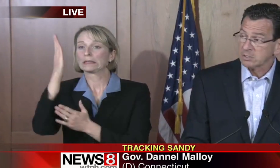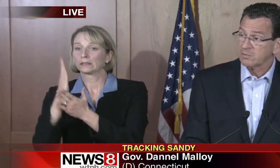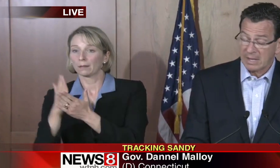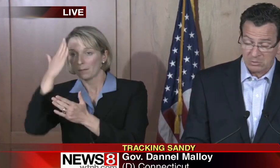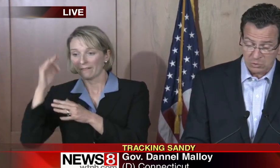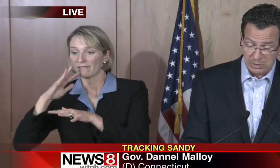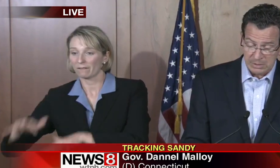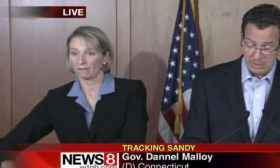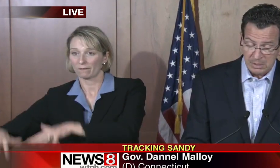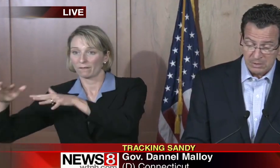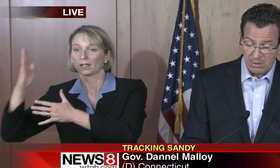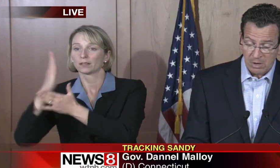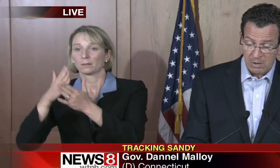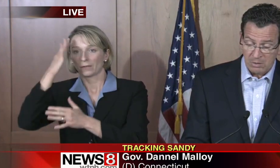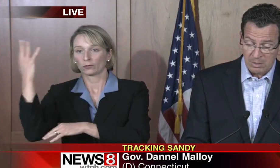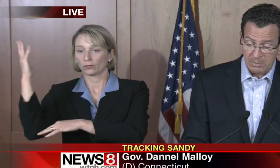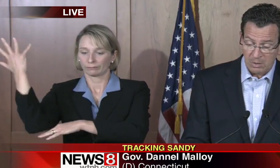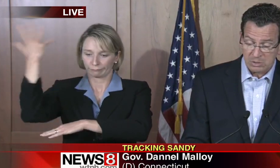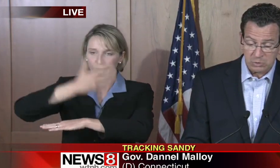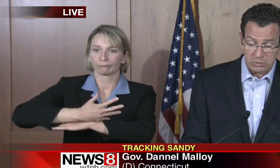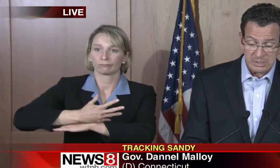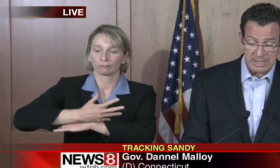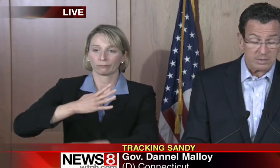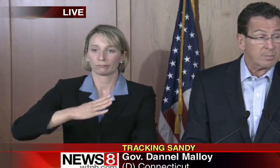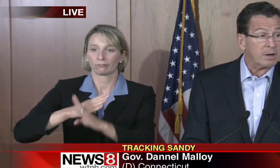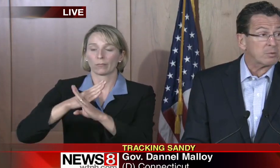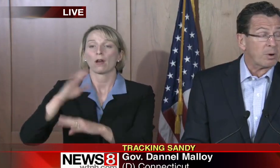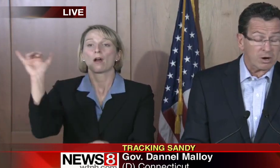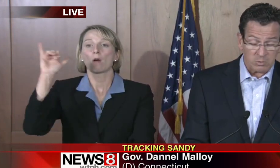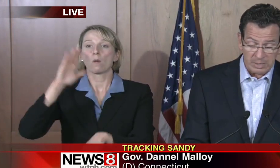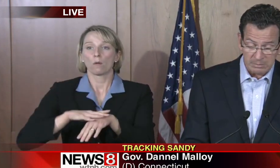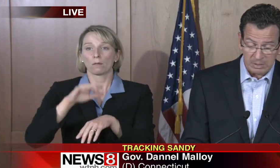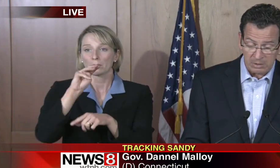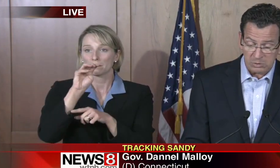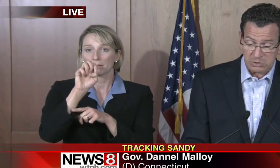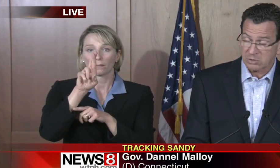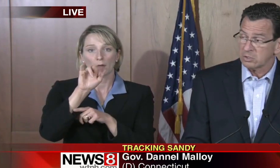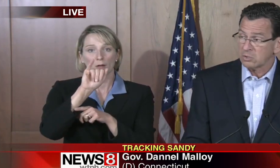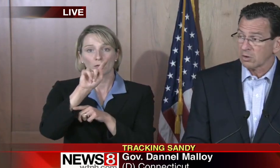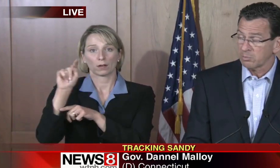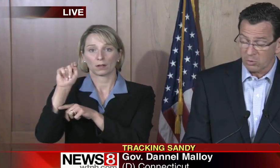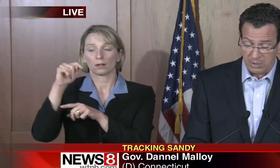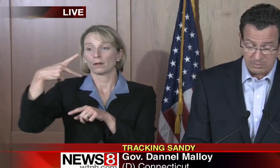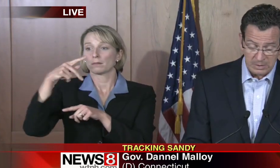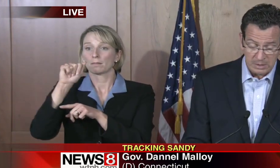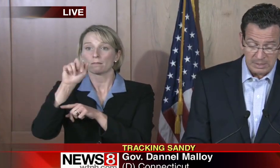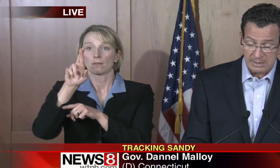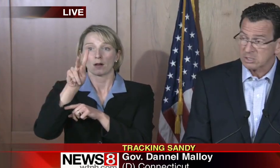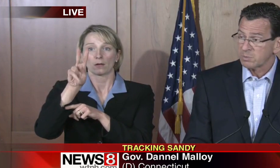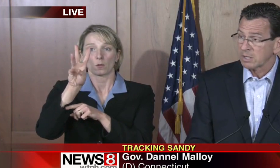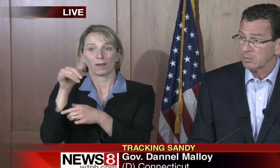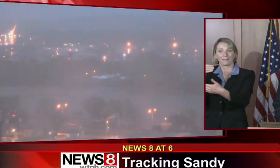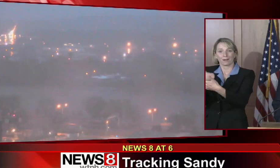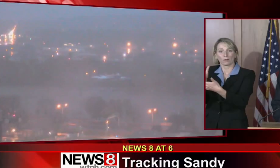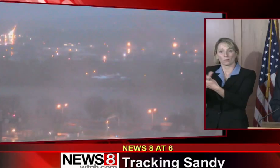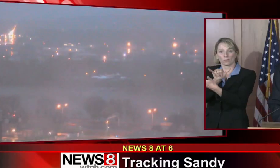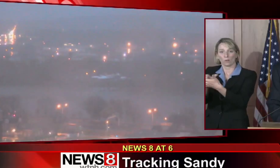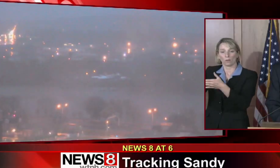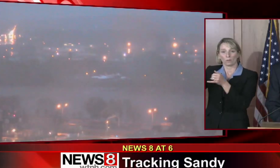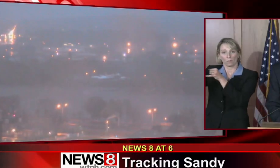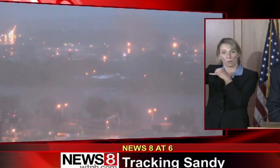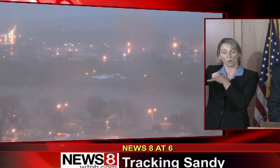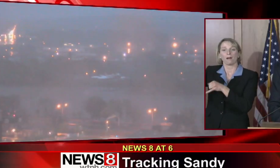half because of downed trees. There are also trees down on the Merritt Parkway closer to the New York border, and this has become a